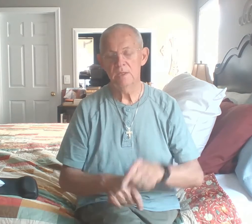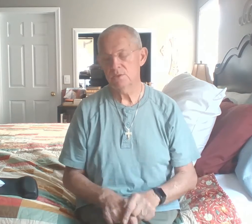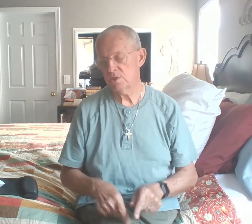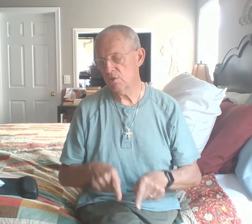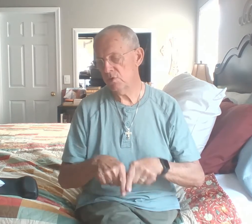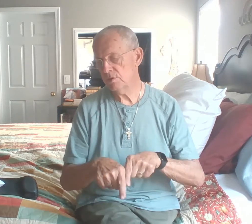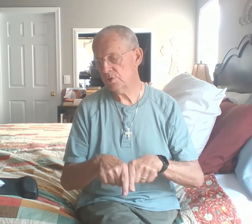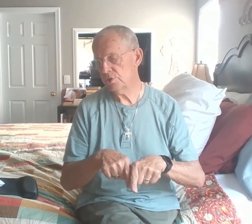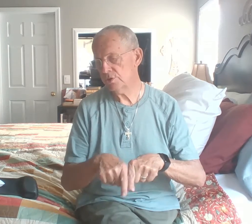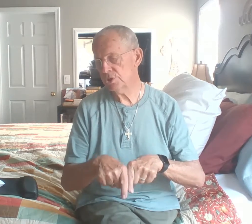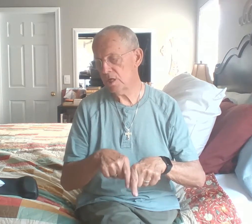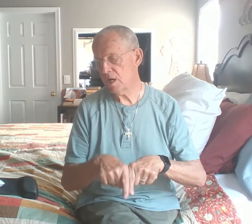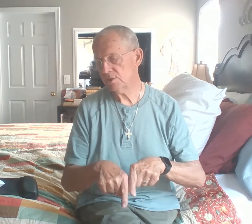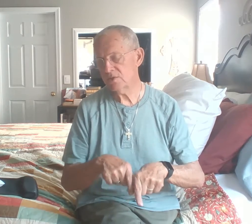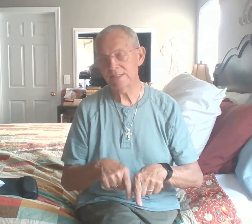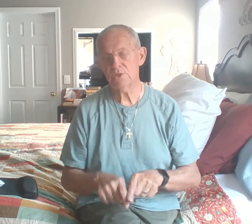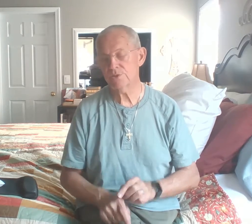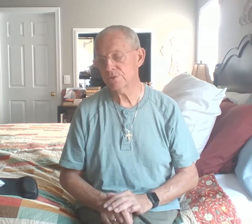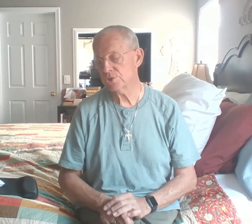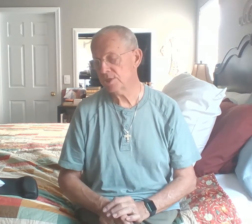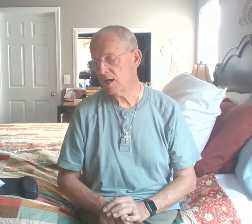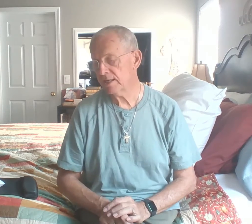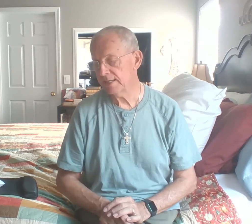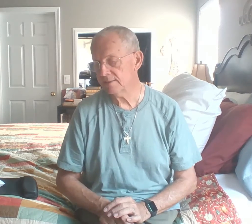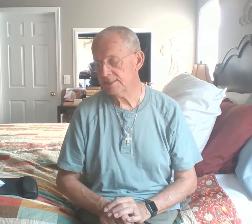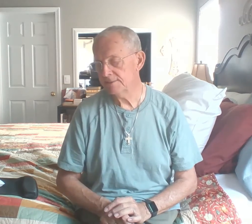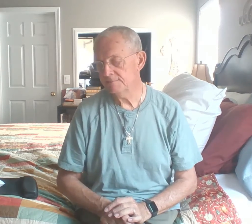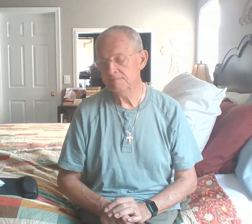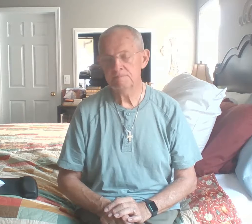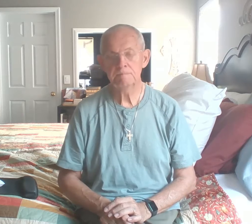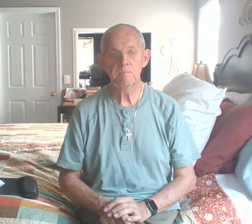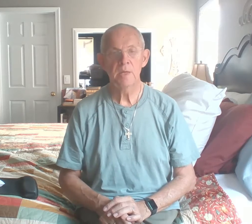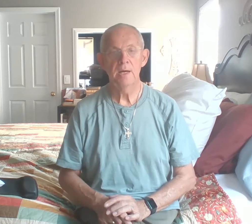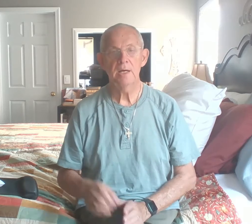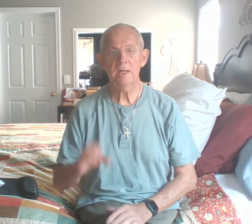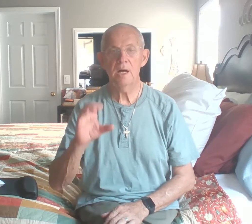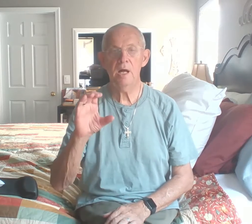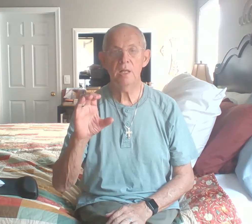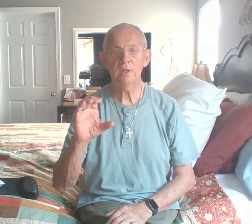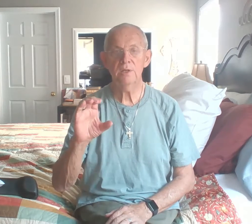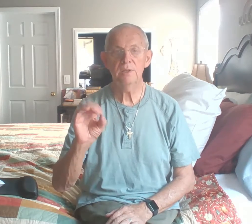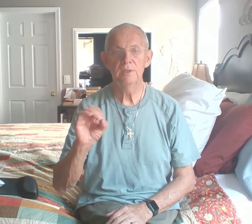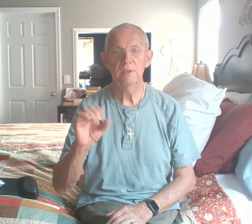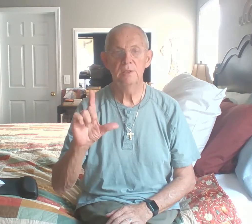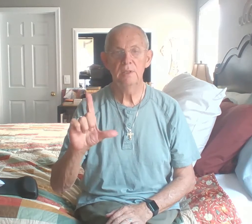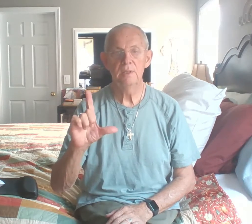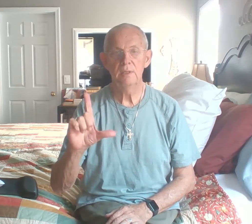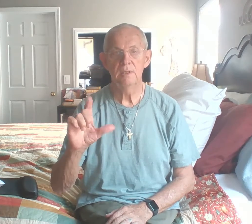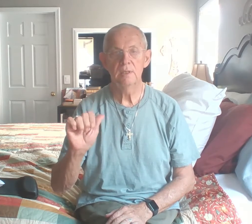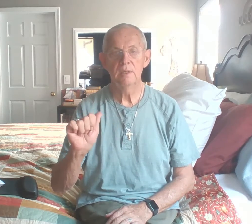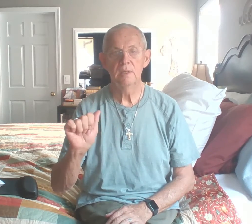So those are your socks. That's also stockings. Collar